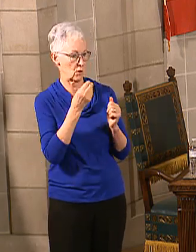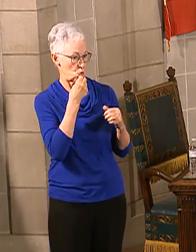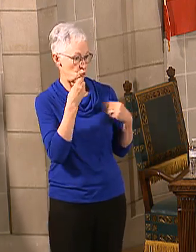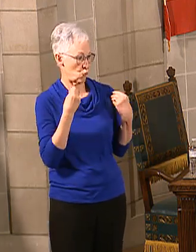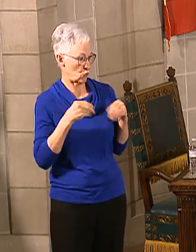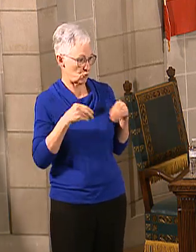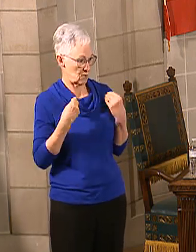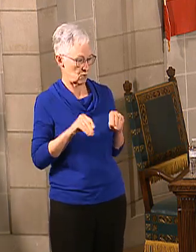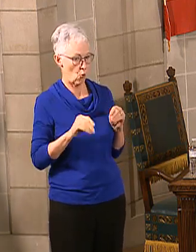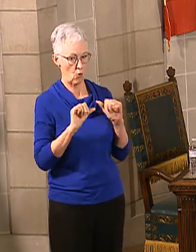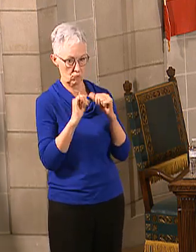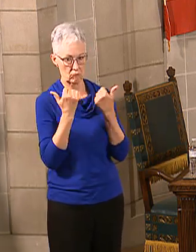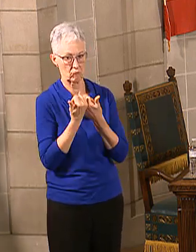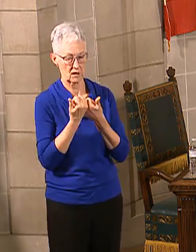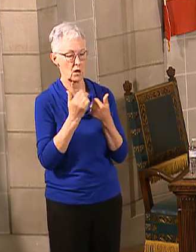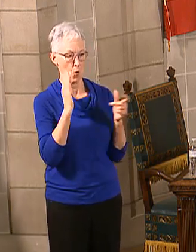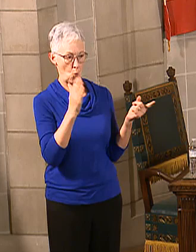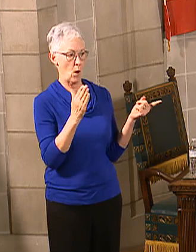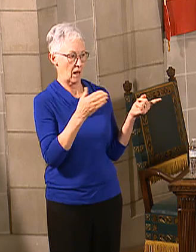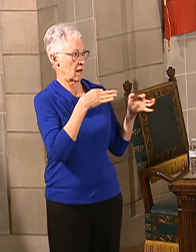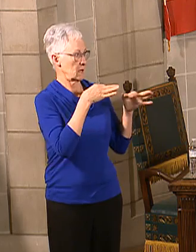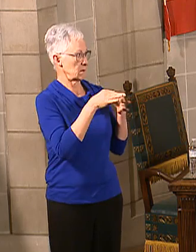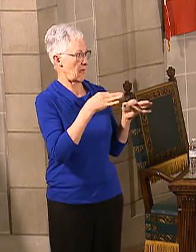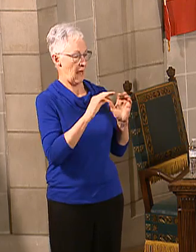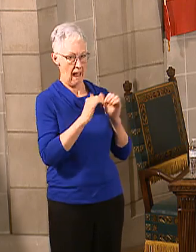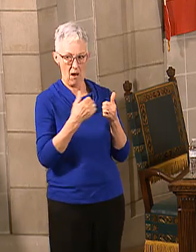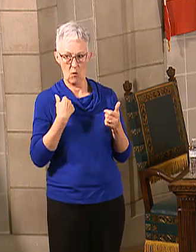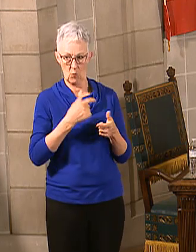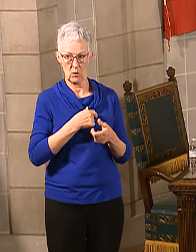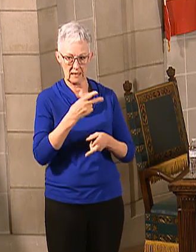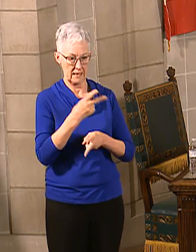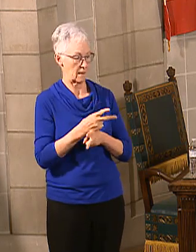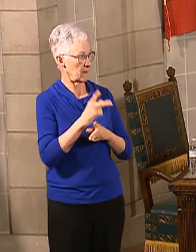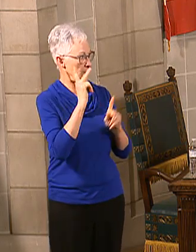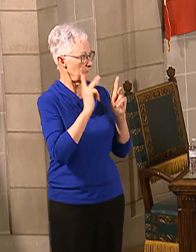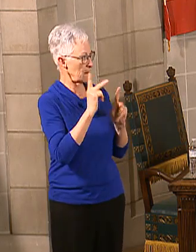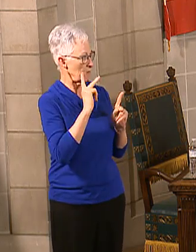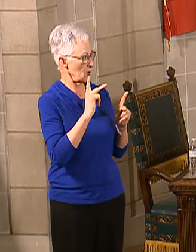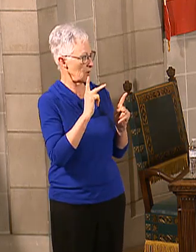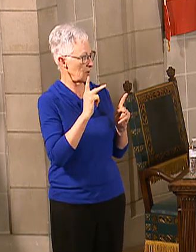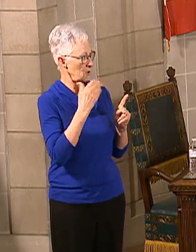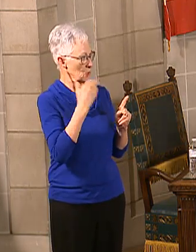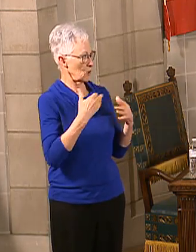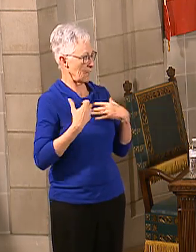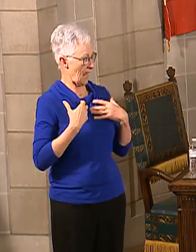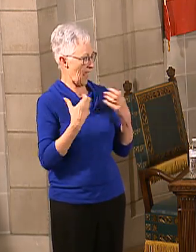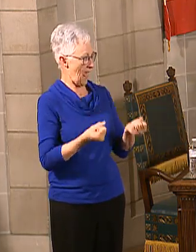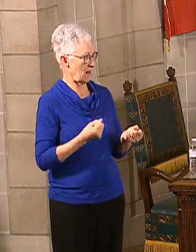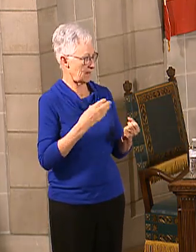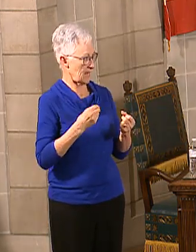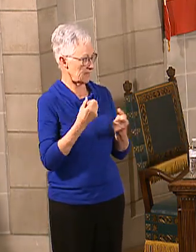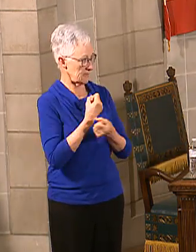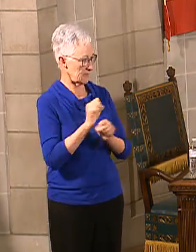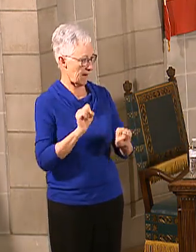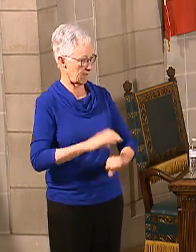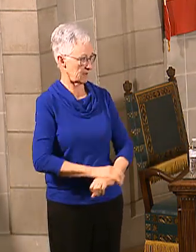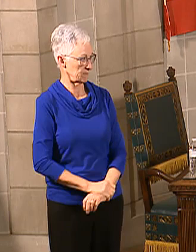to be able to help make sure we're keeping everybody healthy and safe. So Kathy, I'm going to turn it over to you.